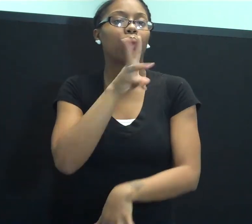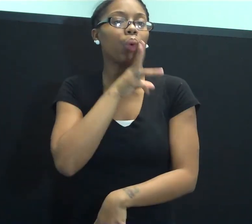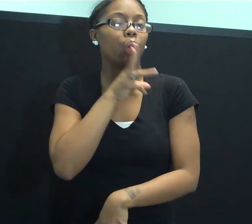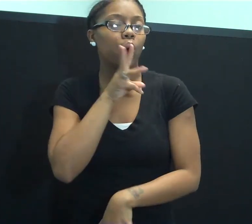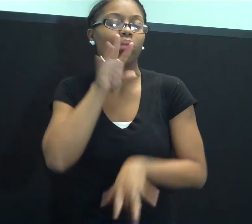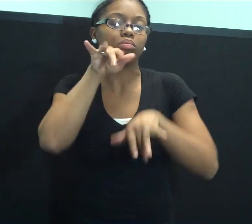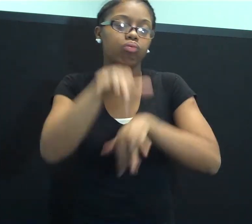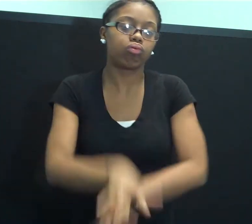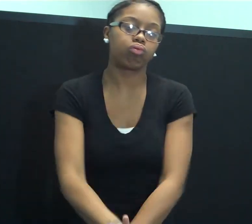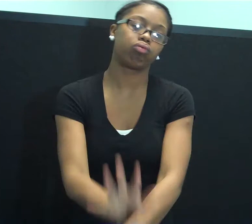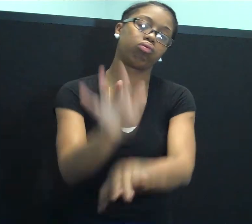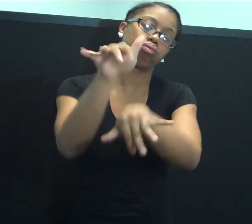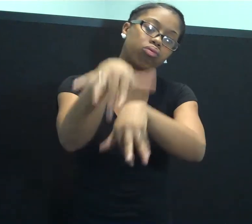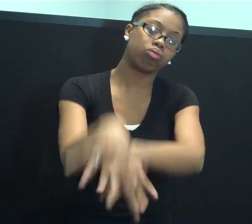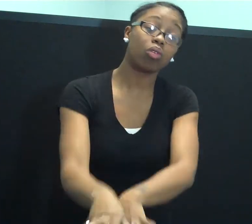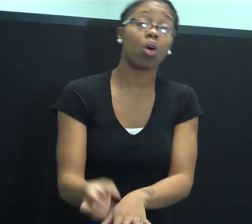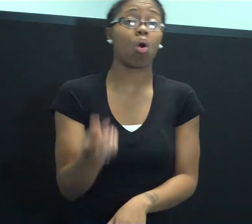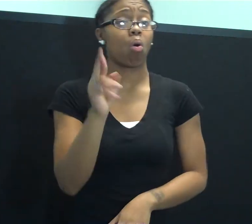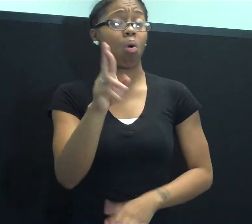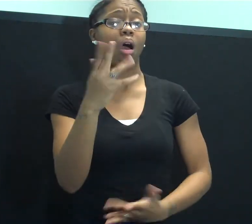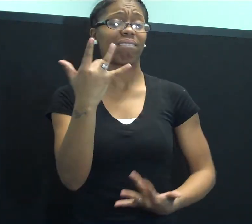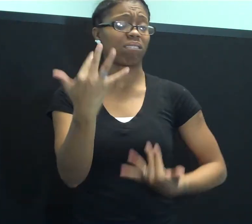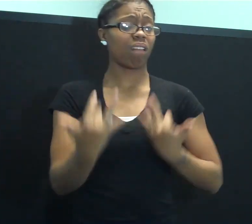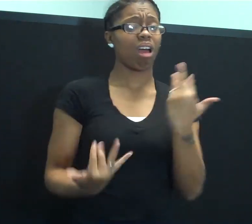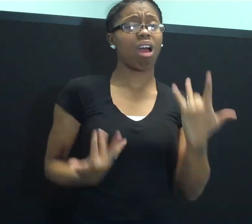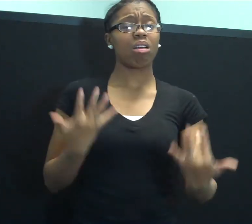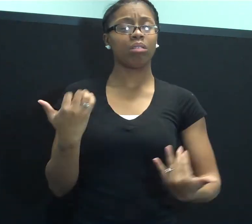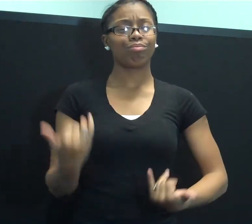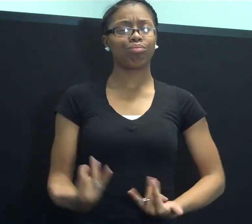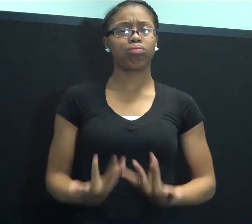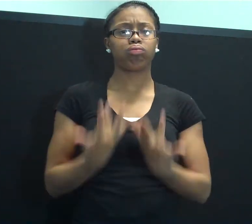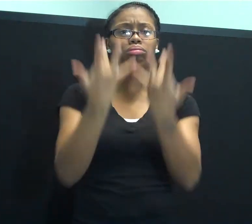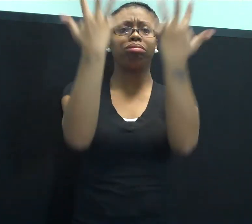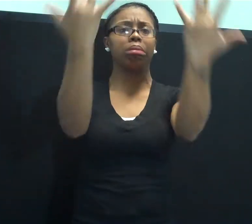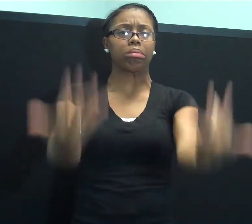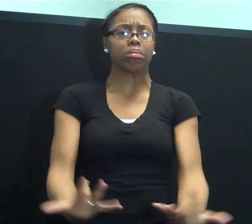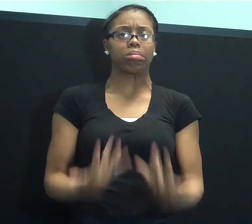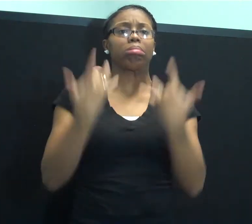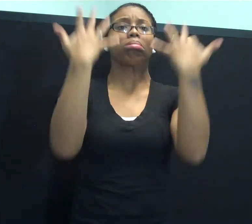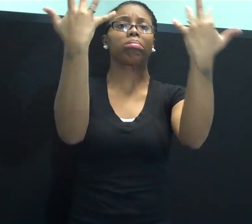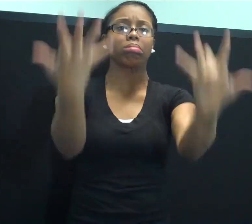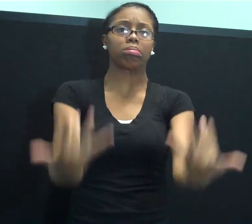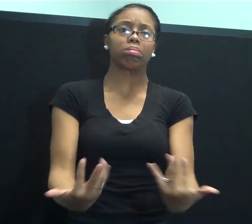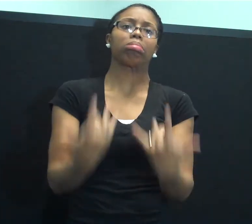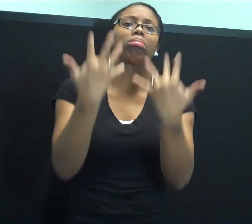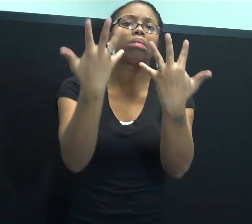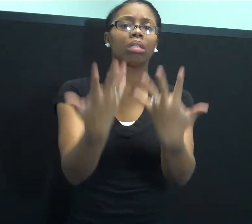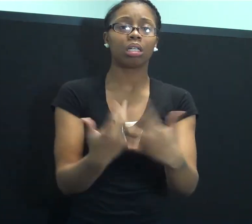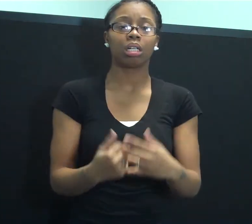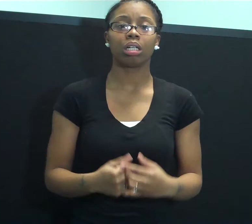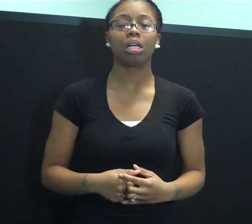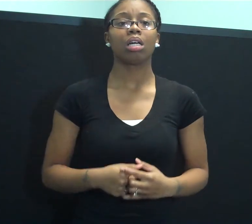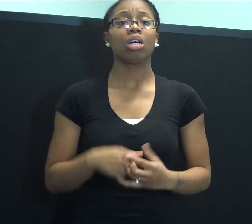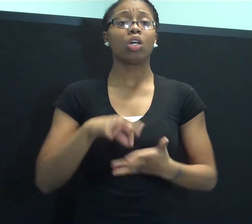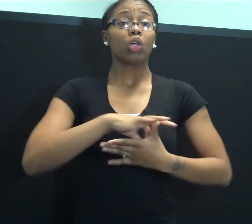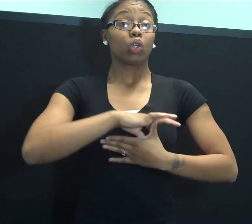flowing, or like a fire that's constantly burning. The soul itself is not eternal.